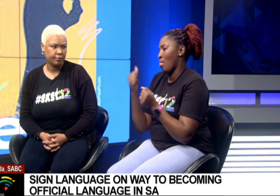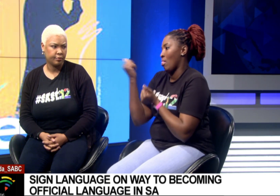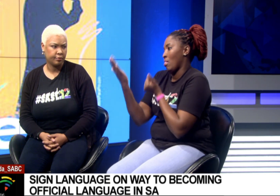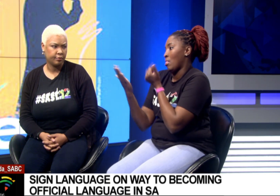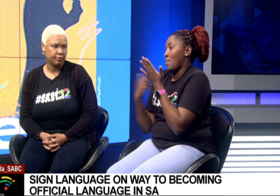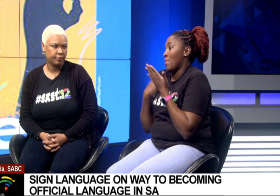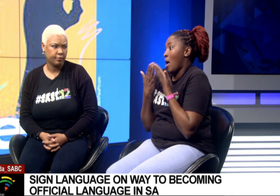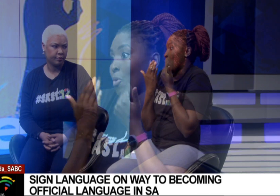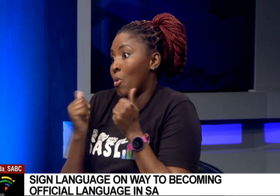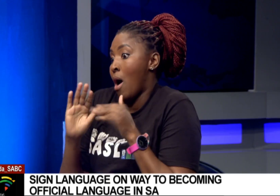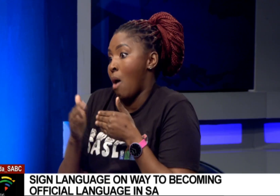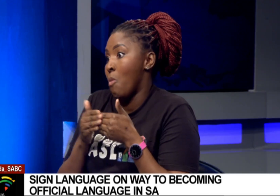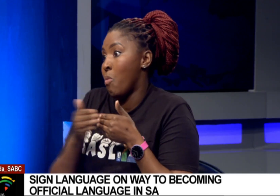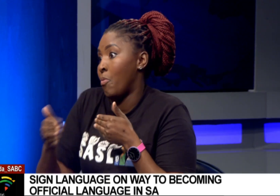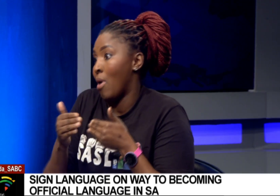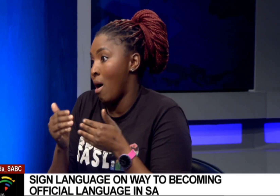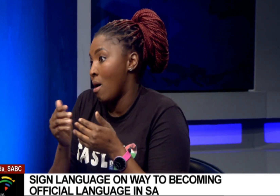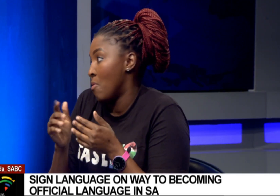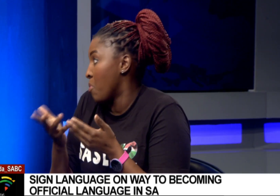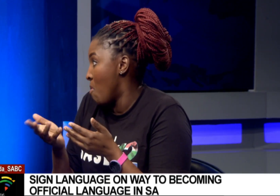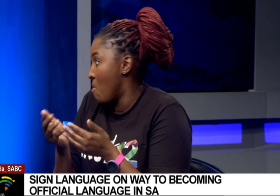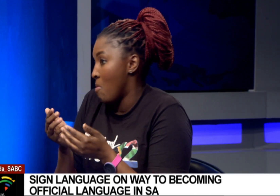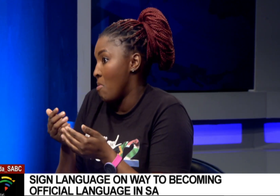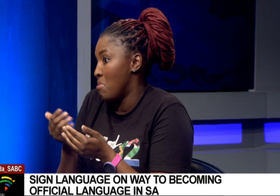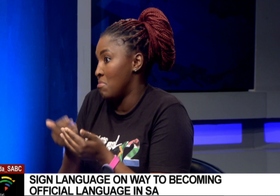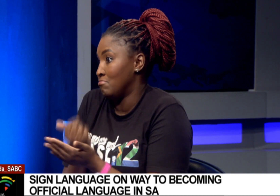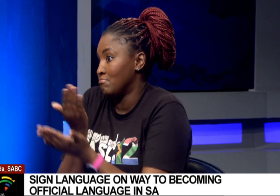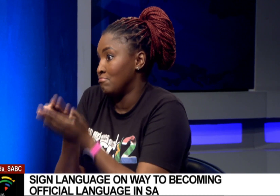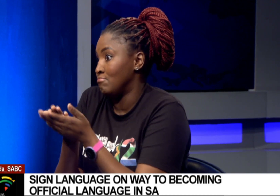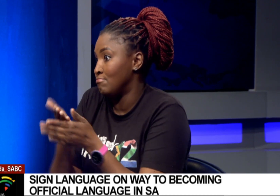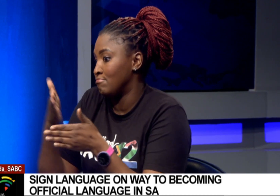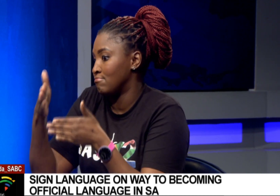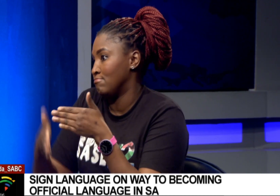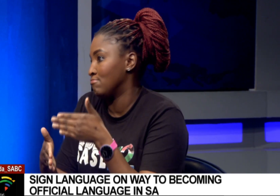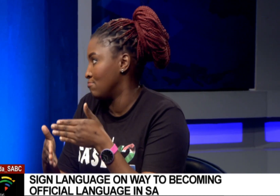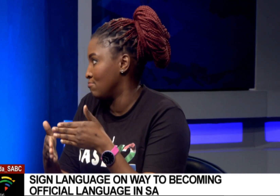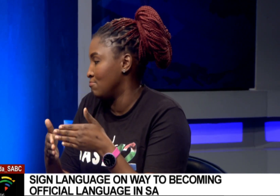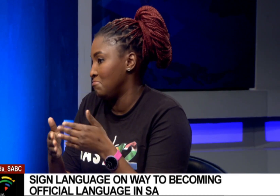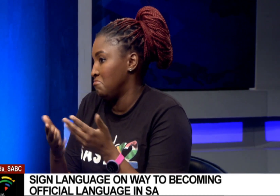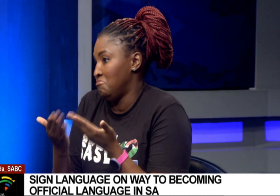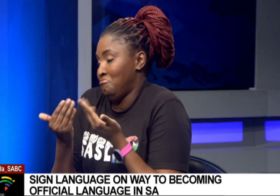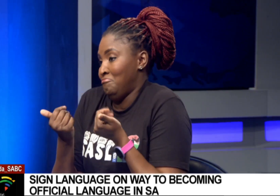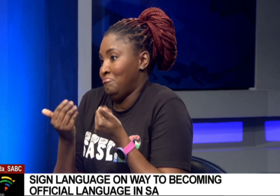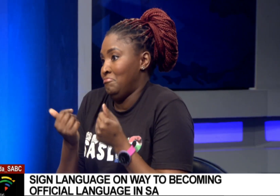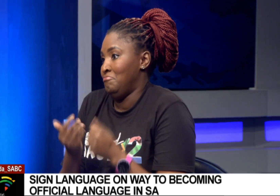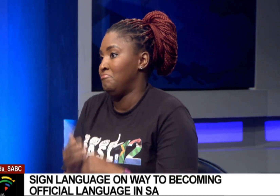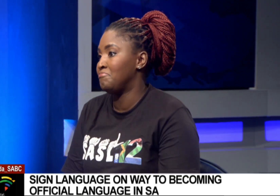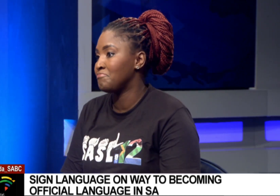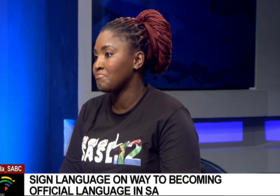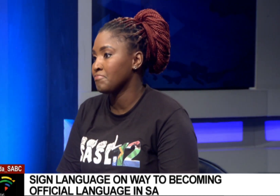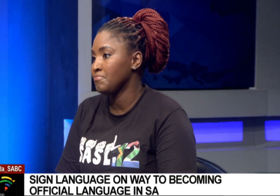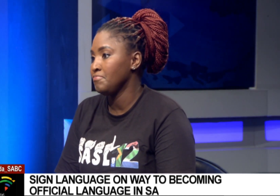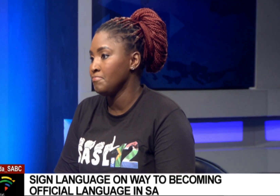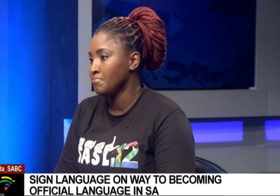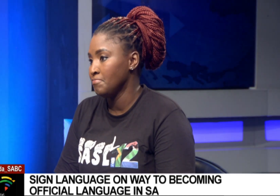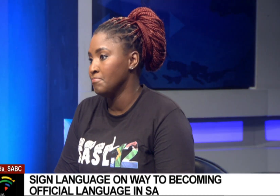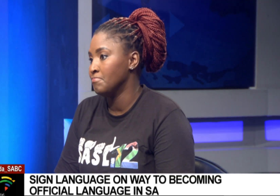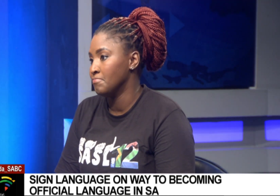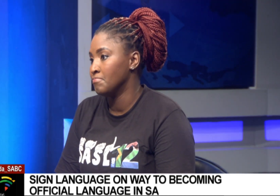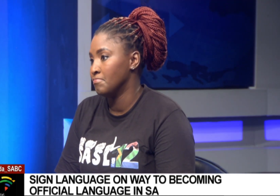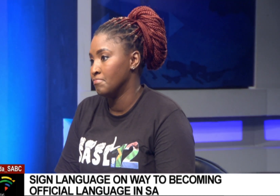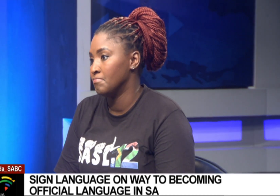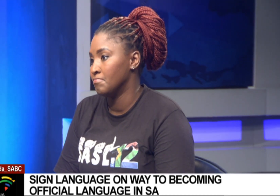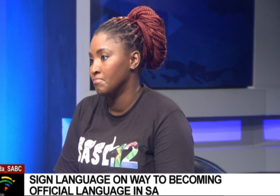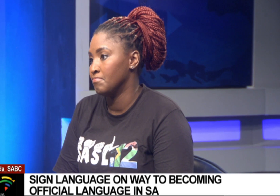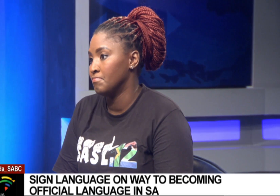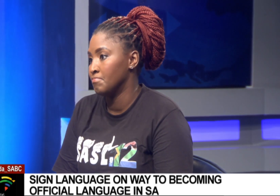hearing families. So now hearing families also have a right to also submit. So I'm not sure if there will be an extension or so, because the deadline has